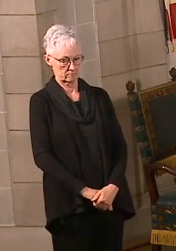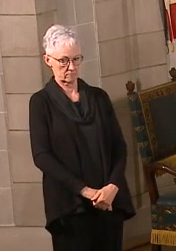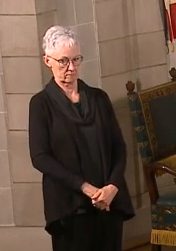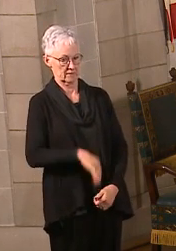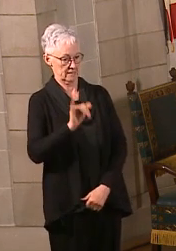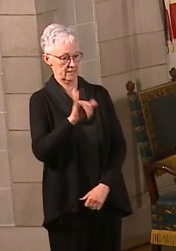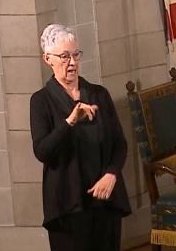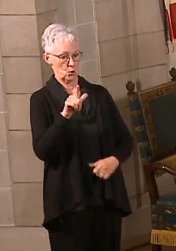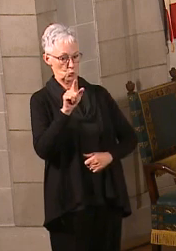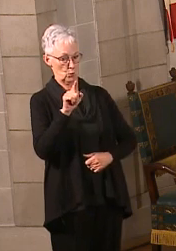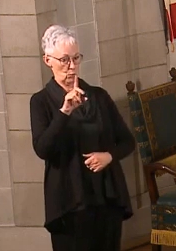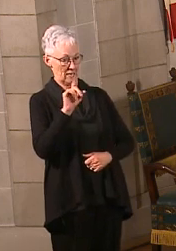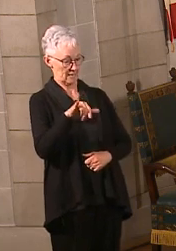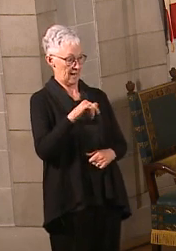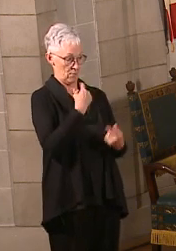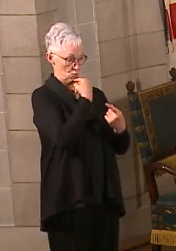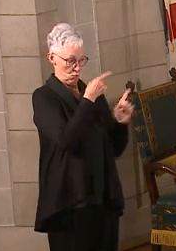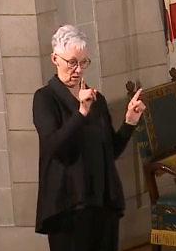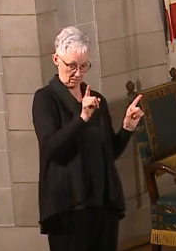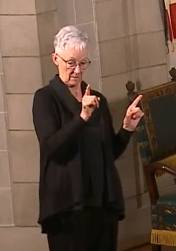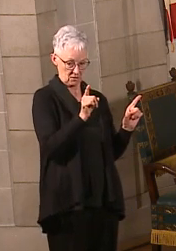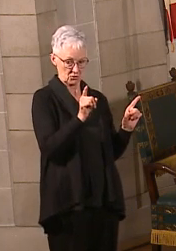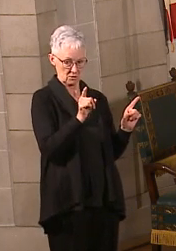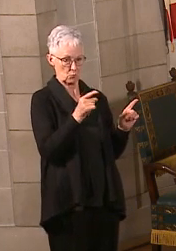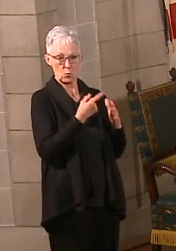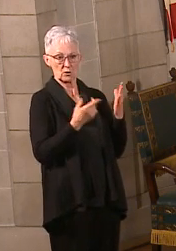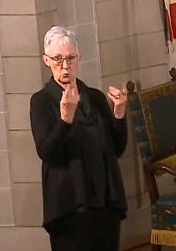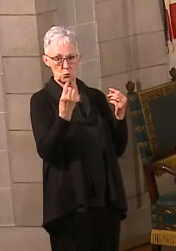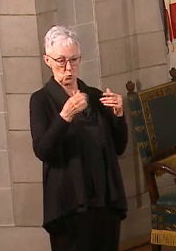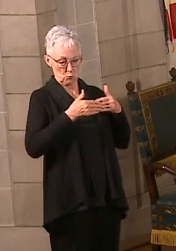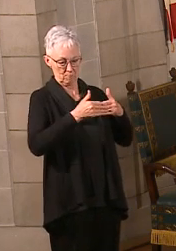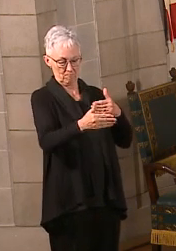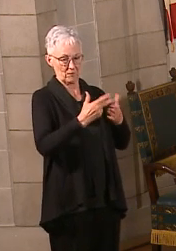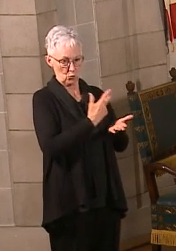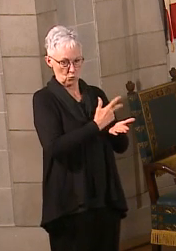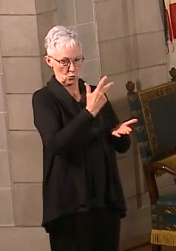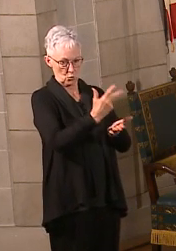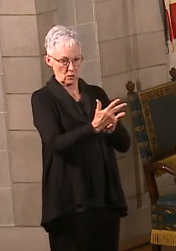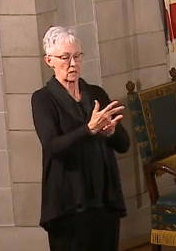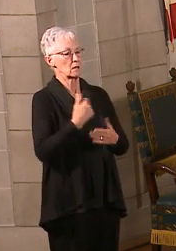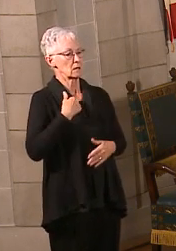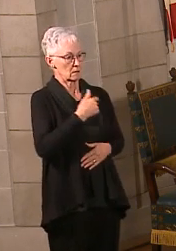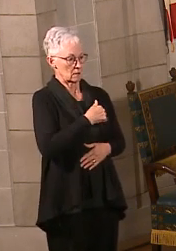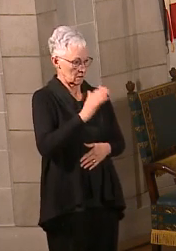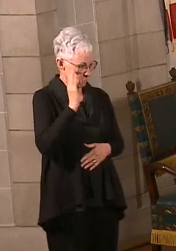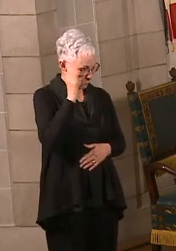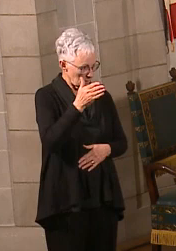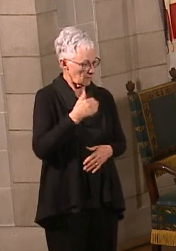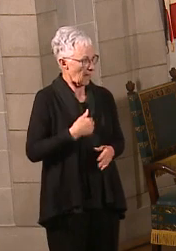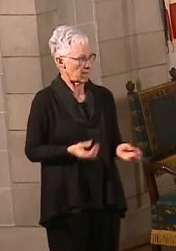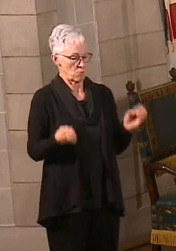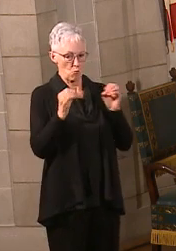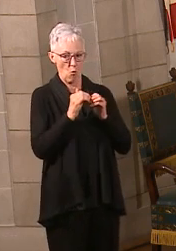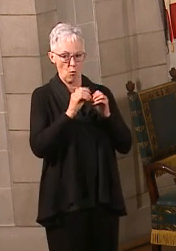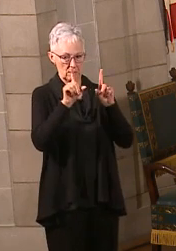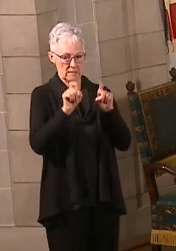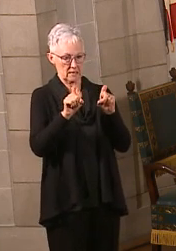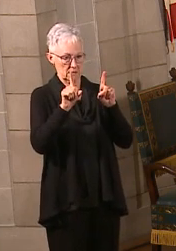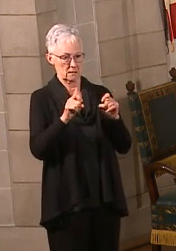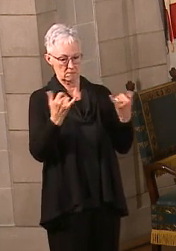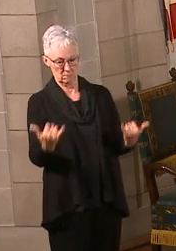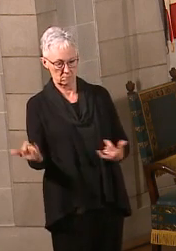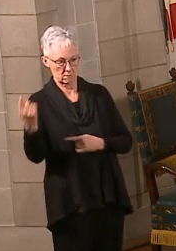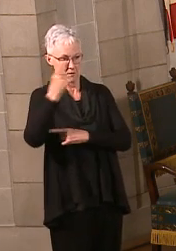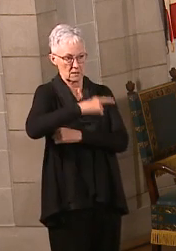home and stay healthy, we're going to be continuing to expand testing. We're going to be rolling out testing today and tomorrow in Kimball and Scotts Bluff. So